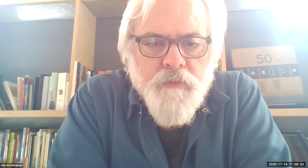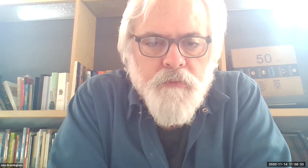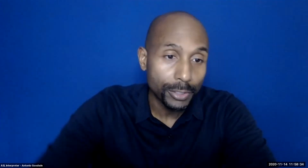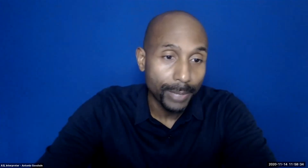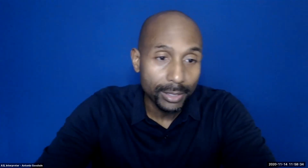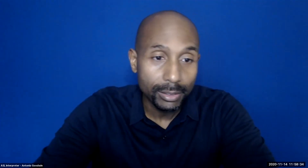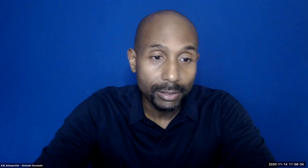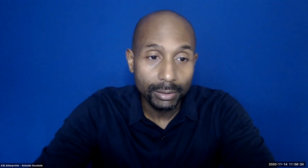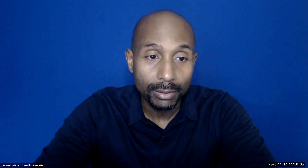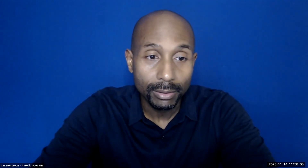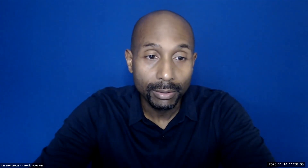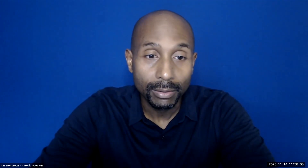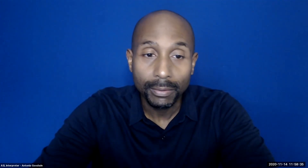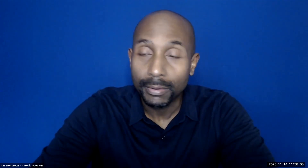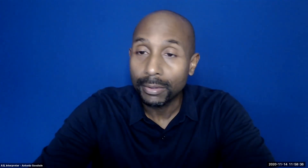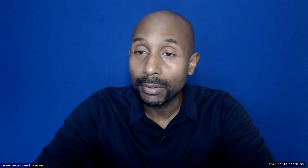So far, no response.